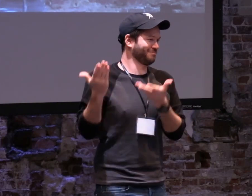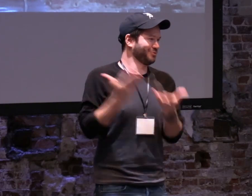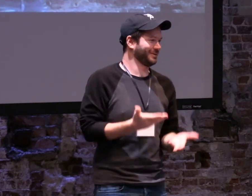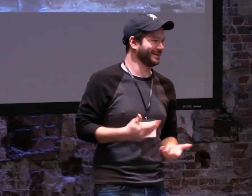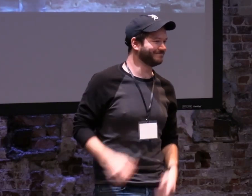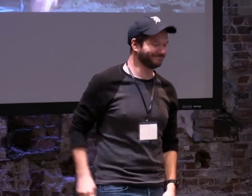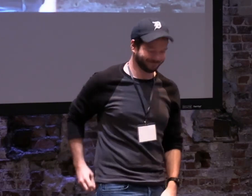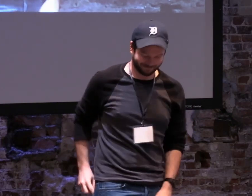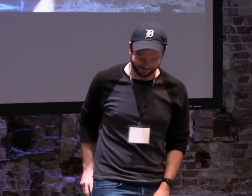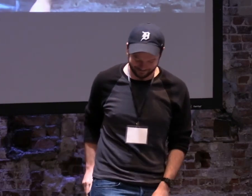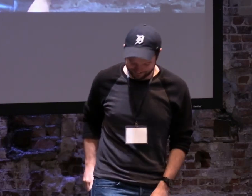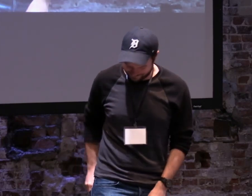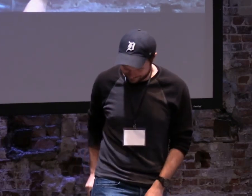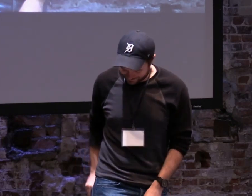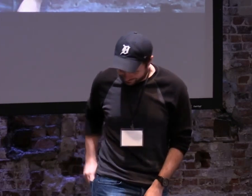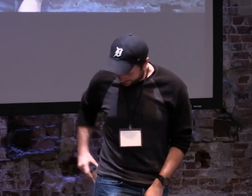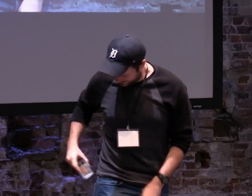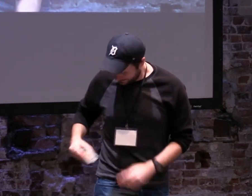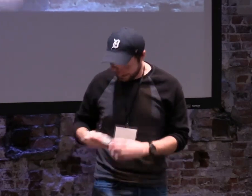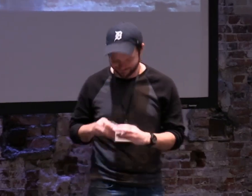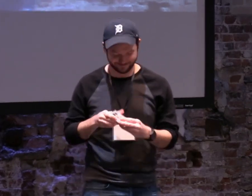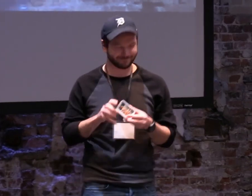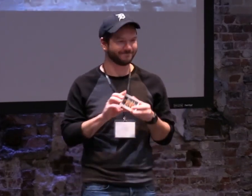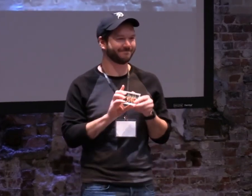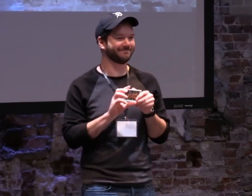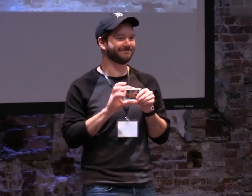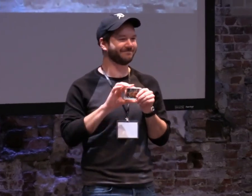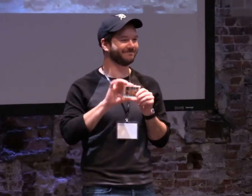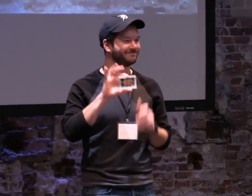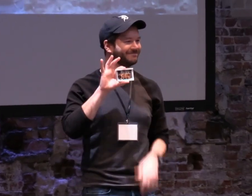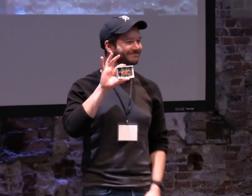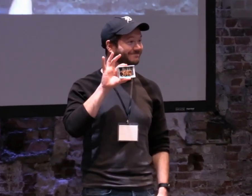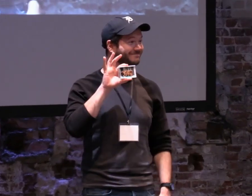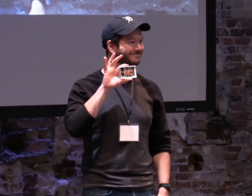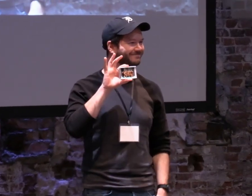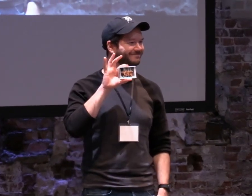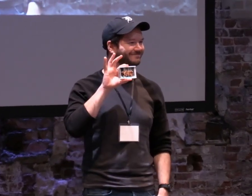then it happened again, so I brought that artifact with me. Here it is.